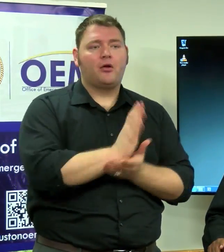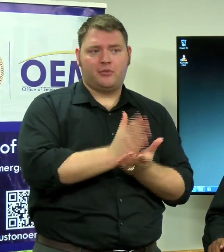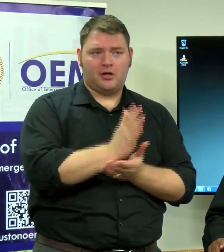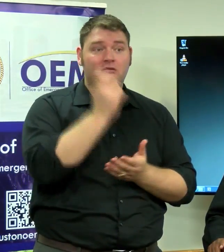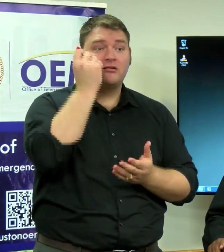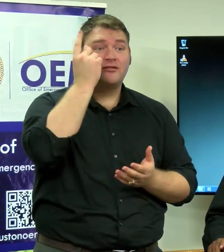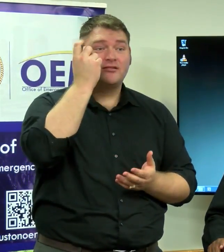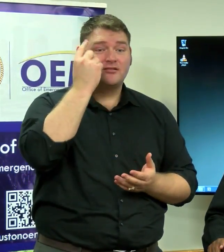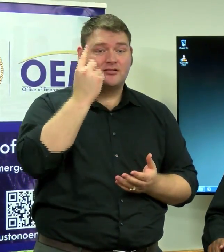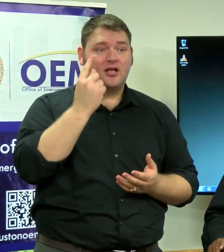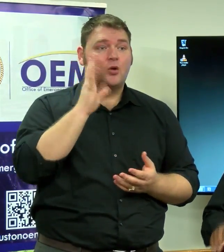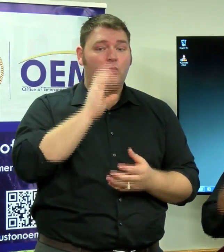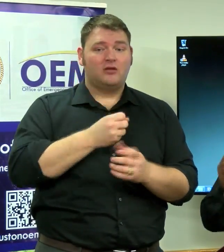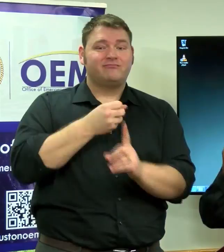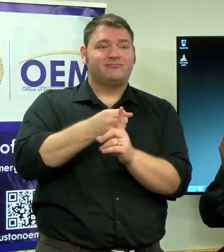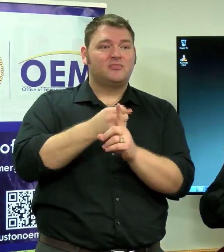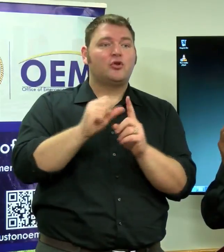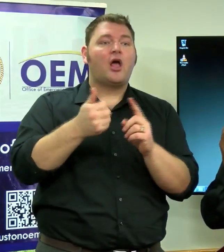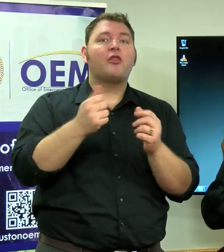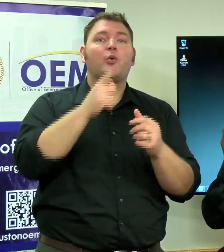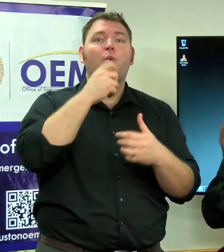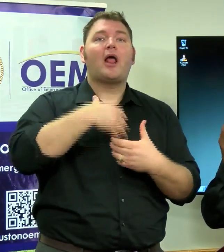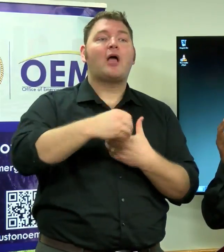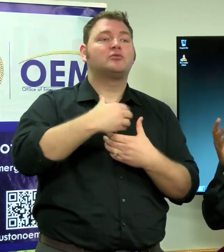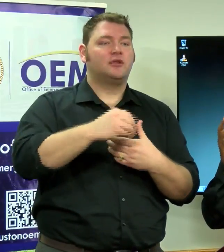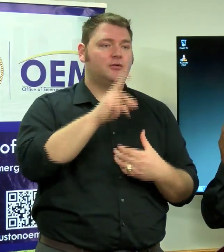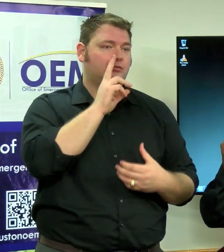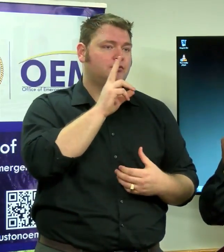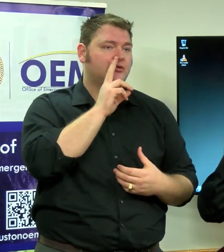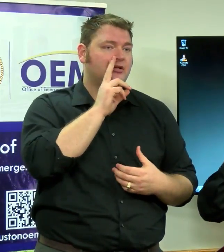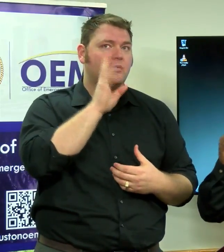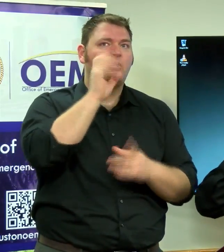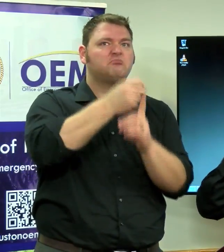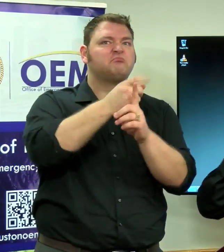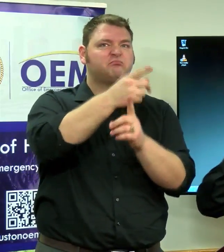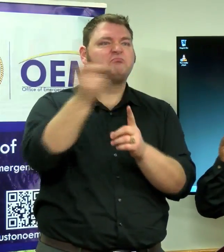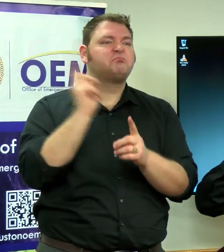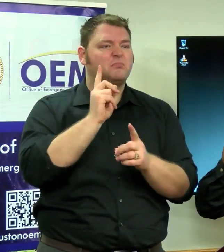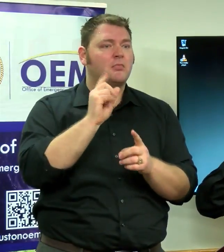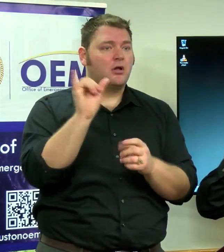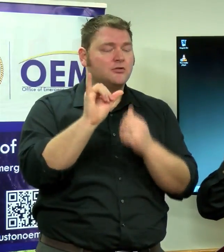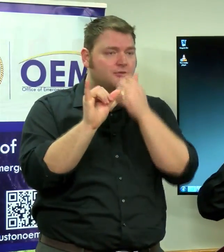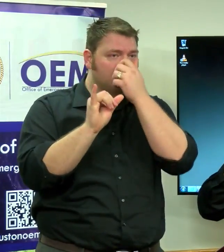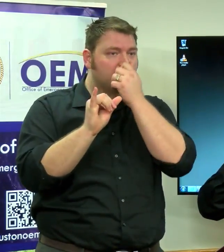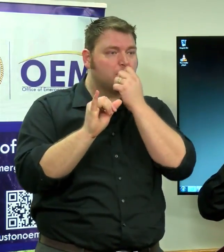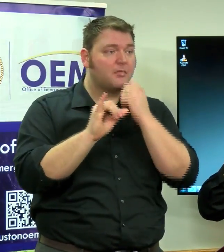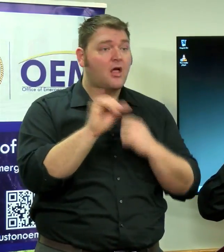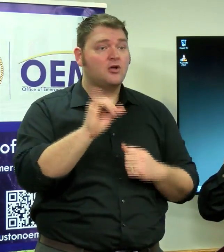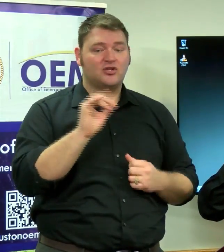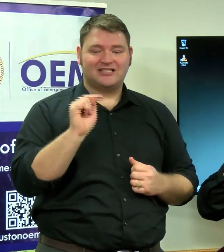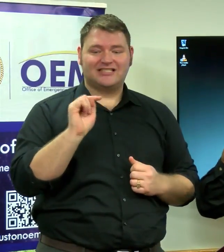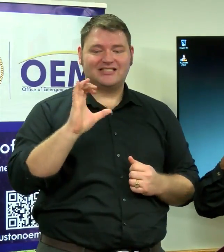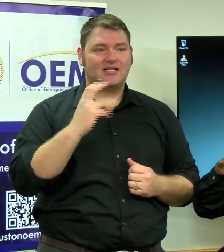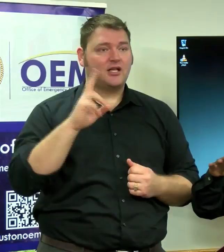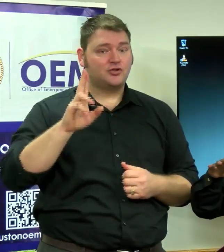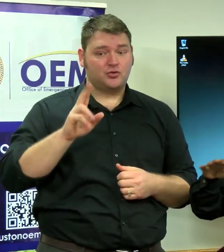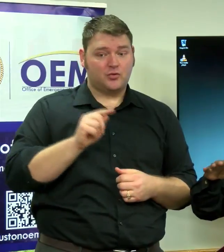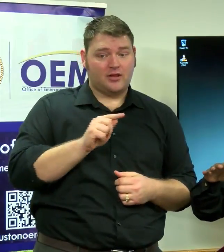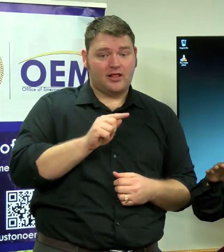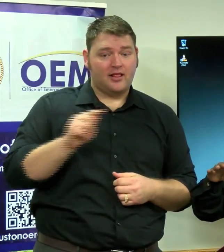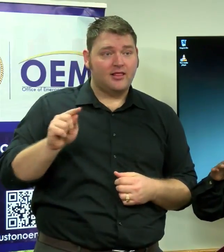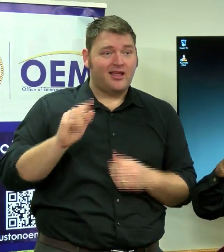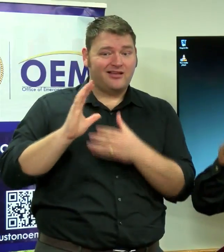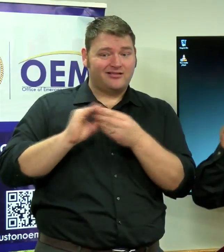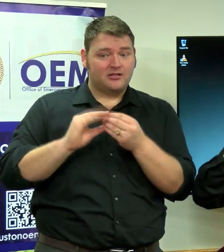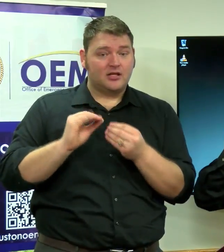area more so. And then there's a certain requirement by TCEQ that even if it's not an overall negative impact